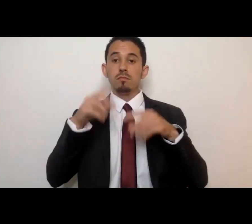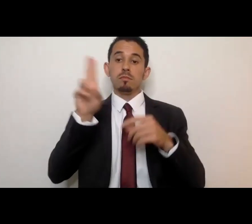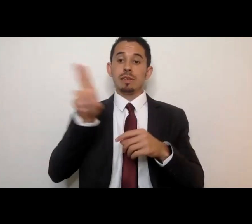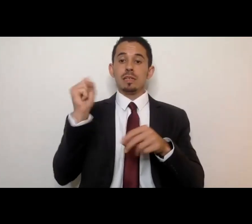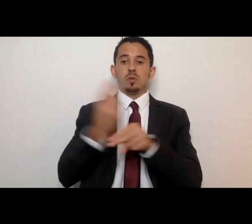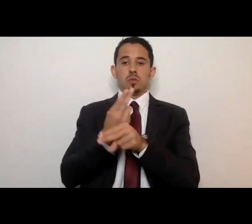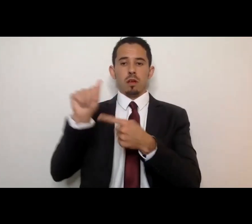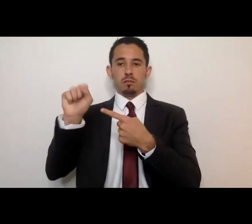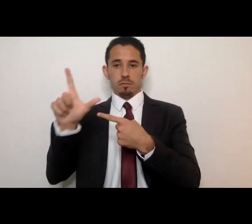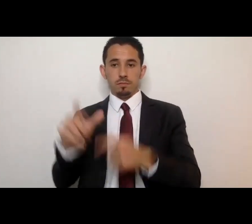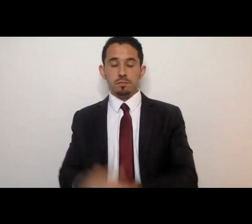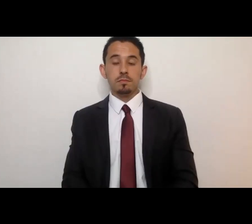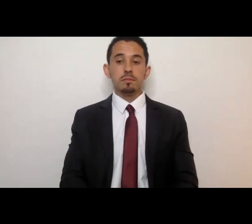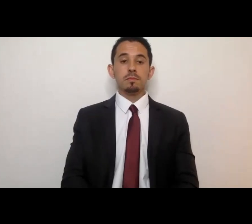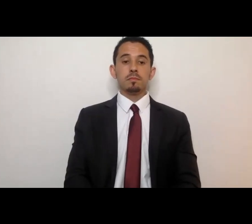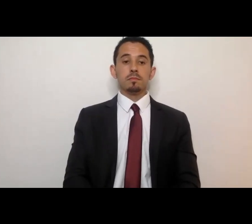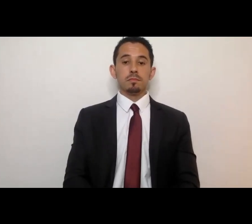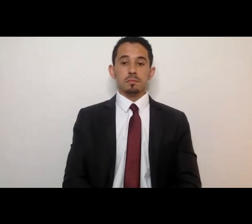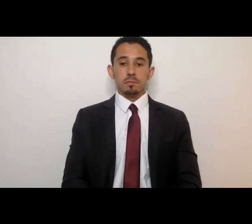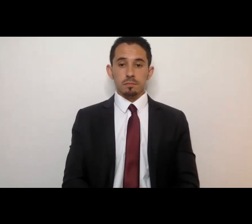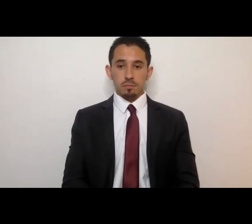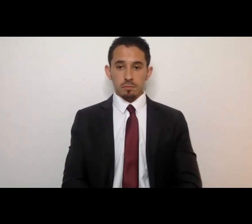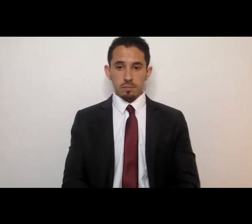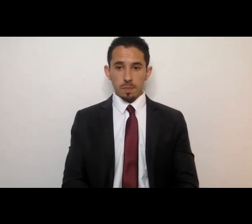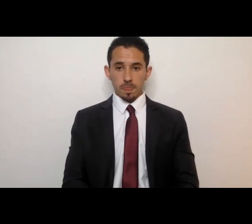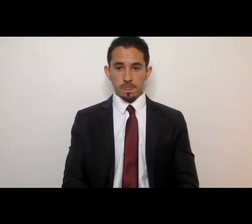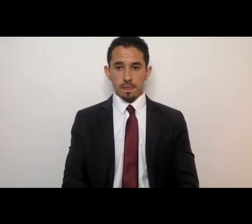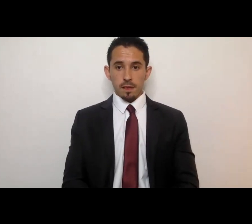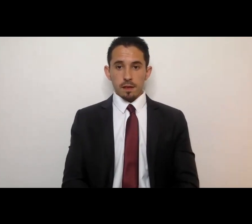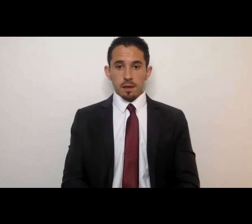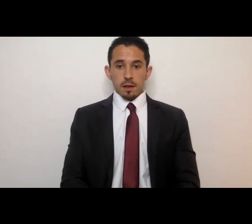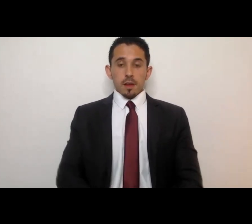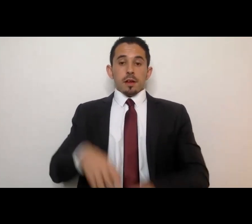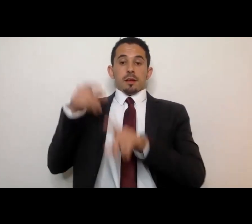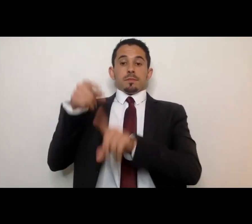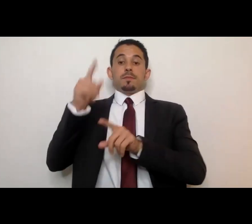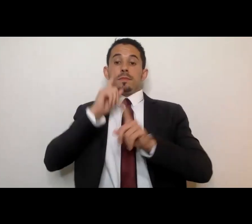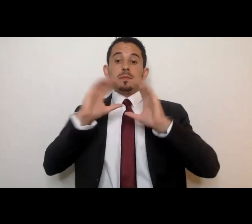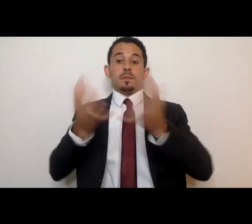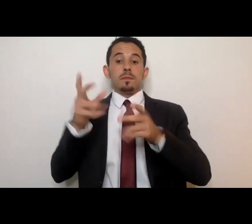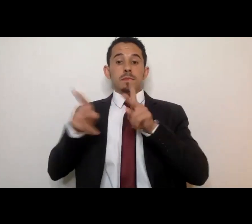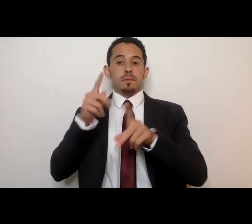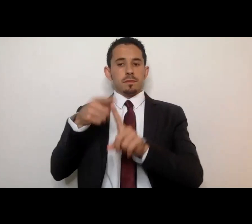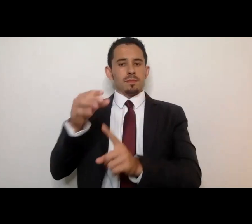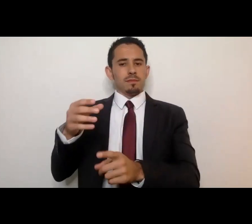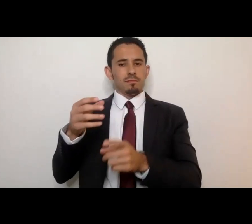There are different sign languages based on region all across the world. Here in America, we use American Sign Language.